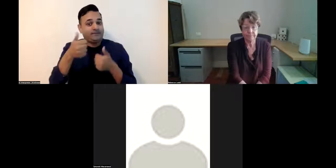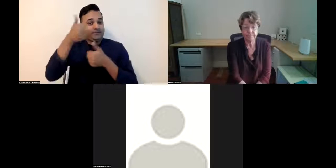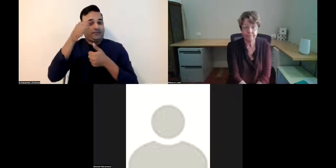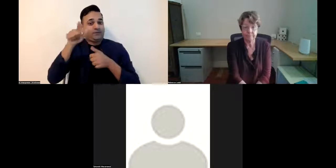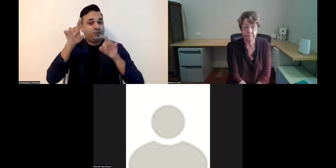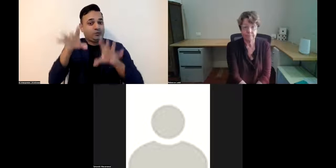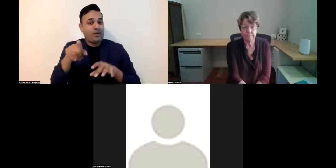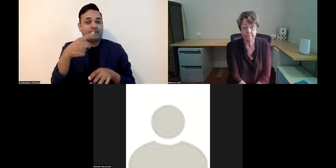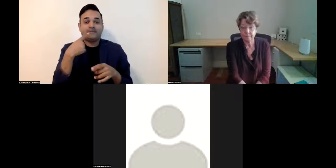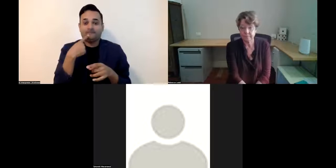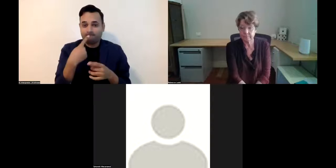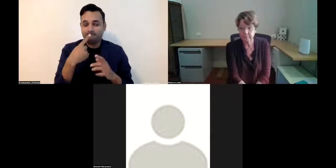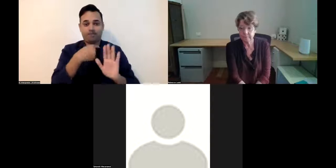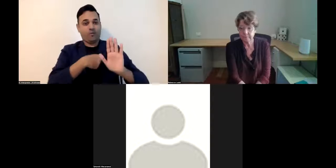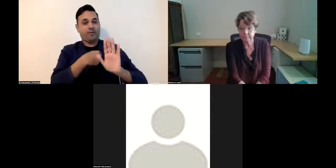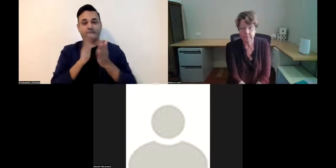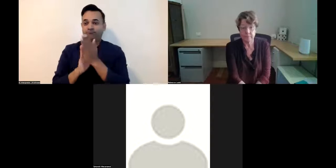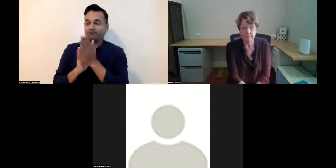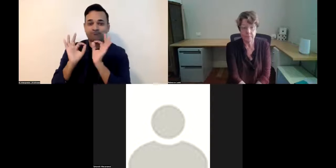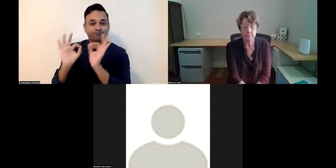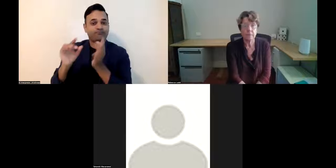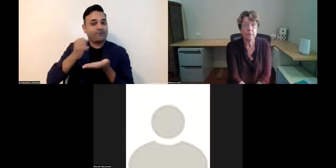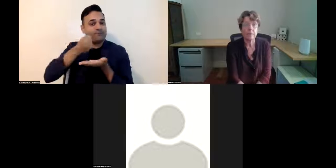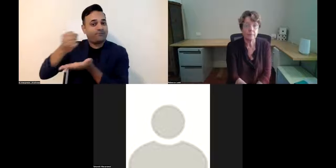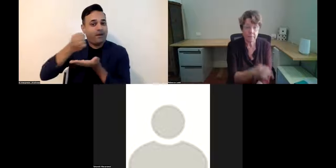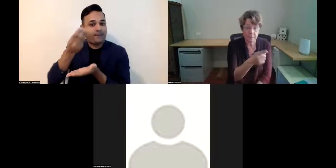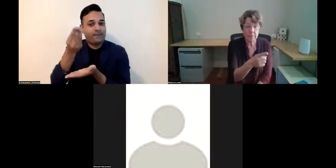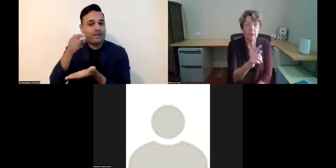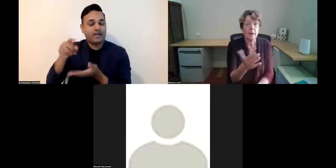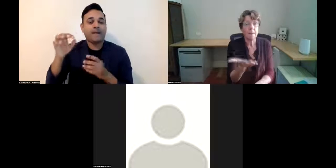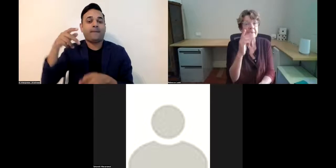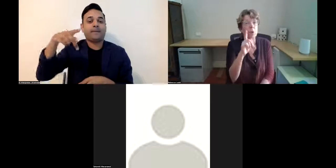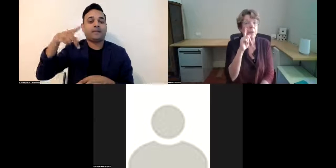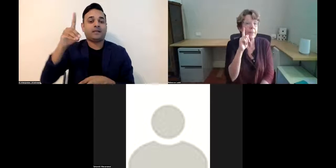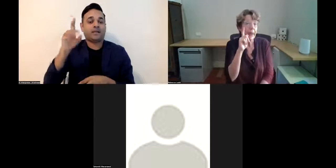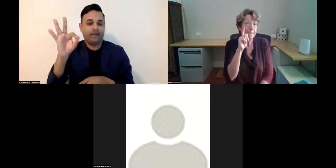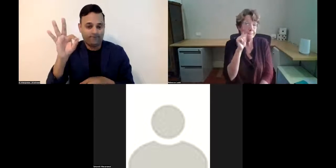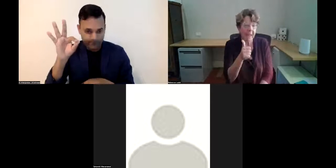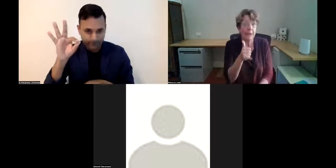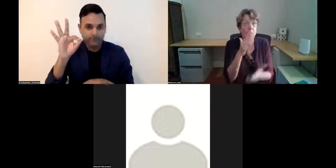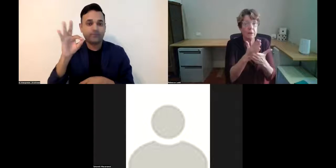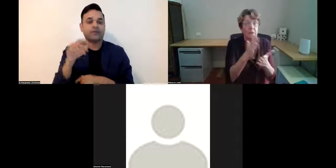Honorable Senator Zelja, of course, as we know, is the Minister for International Development and the Pacific.